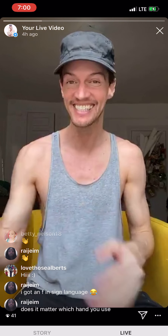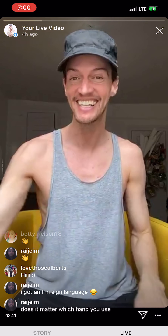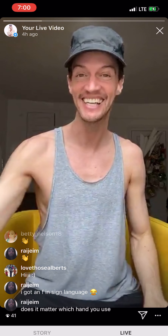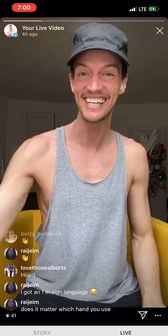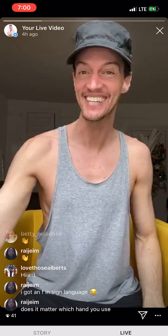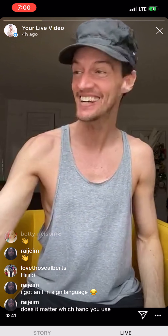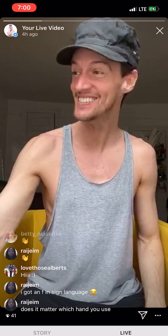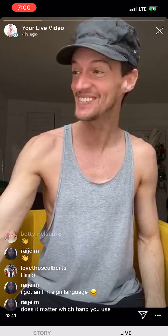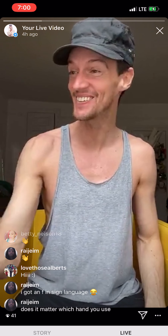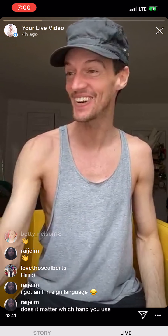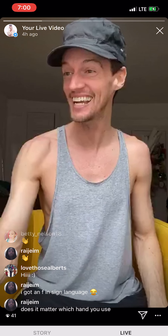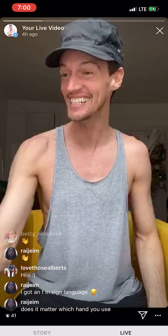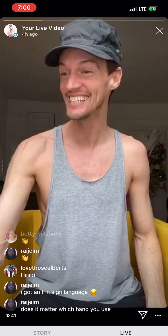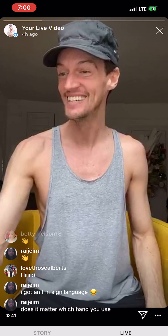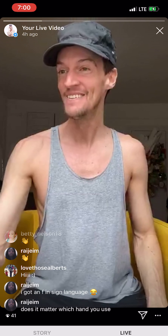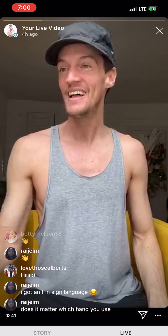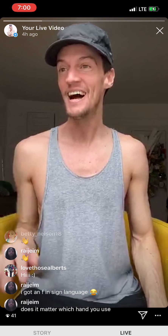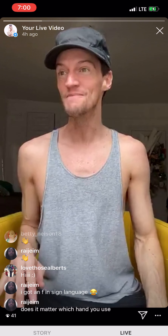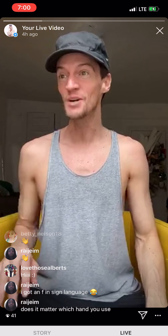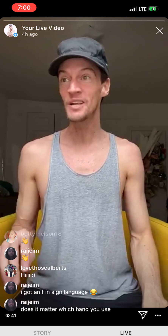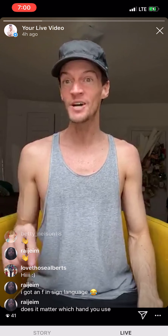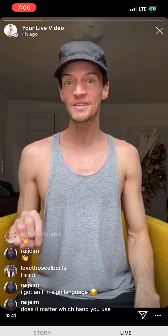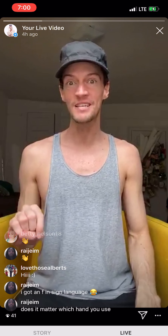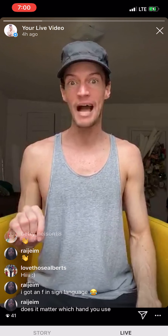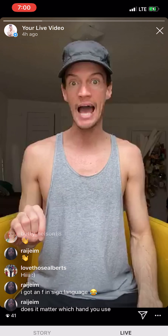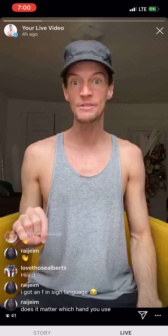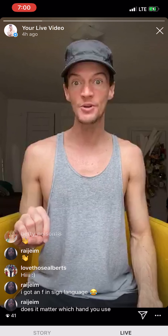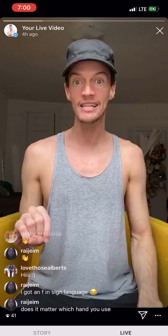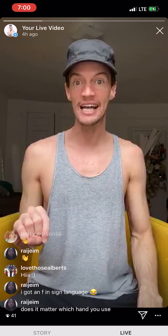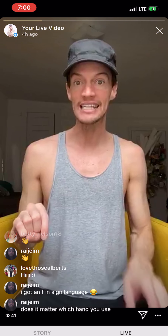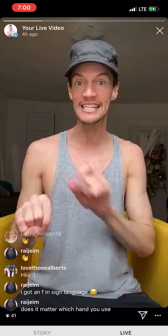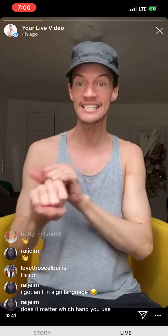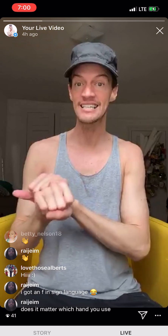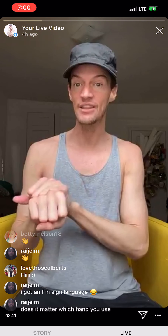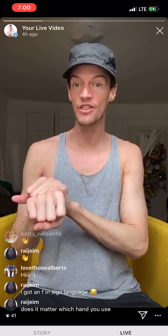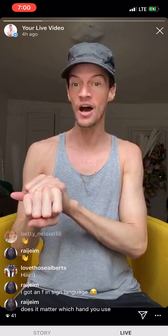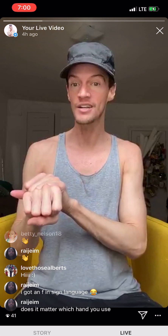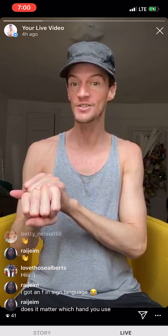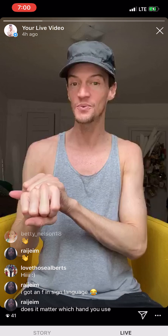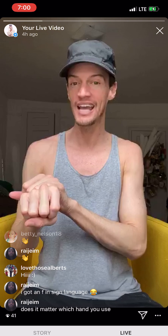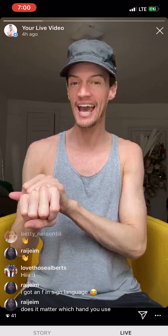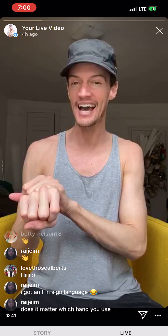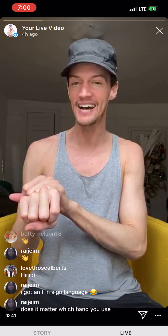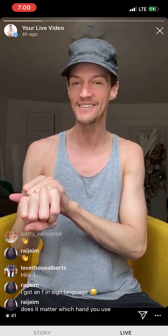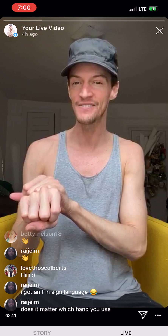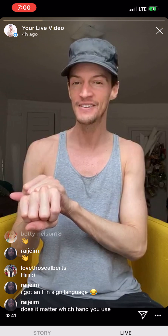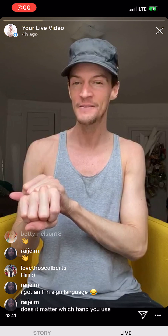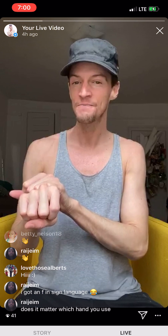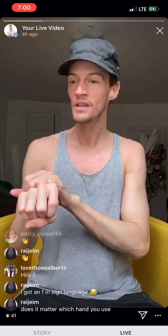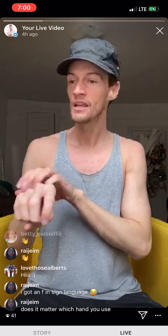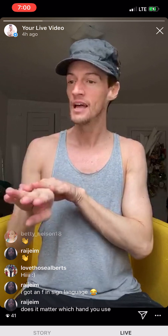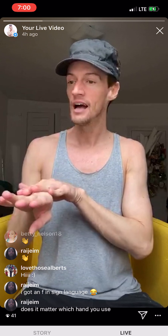You guys are doing great. Um going on with some abstract ideas and thoughts. We have um